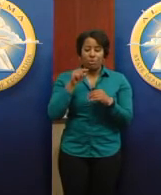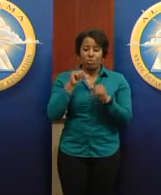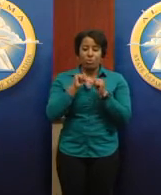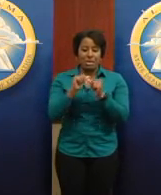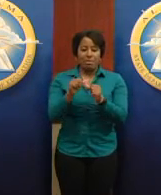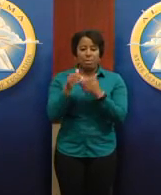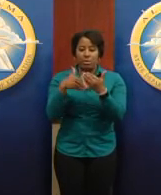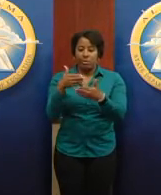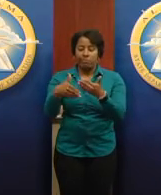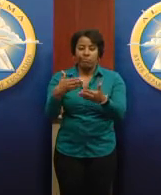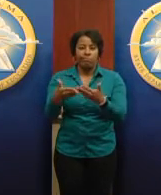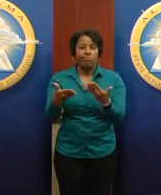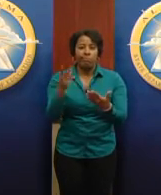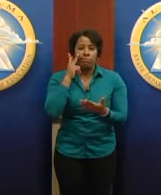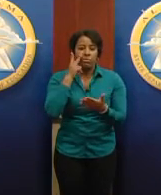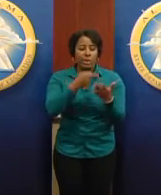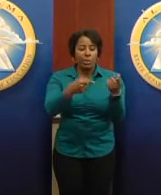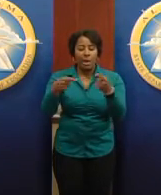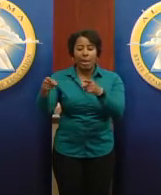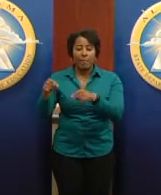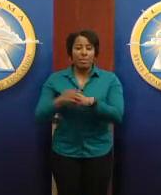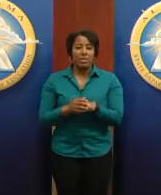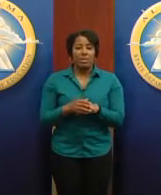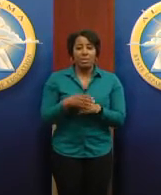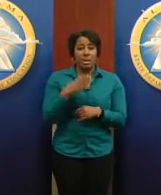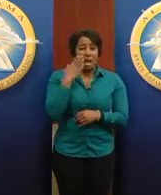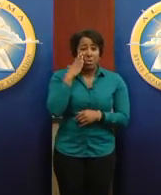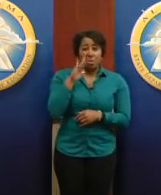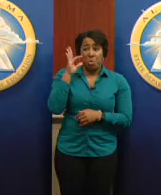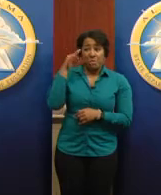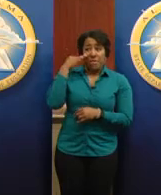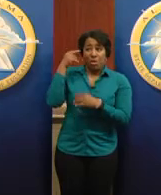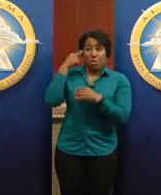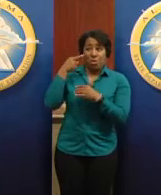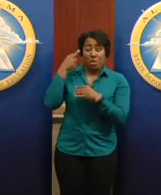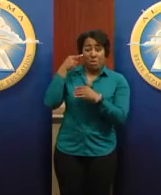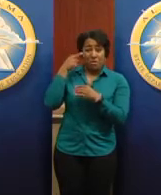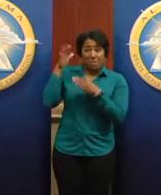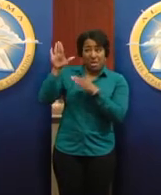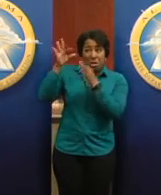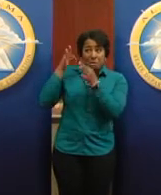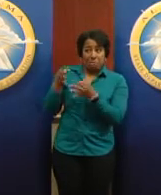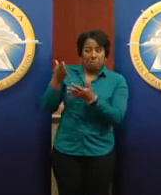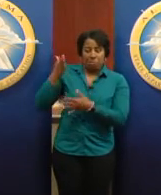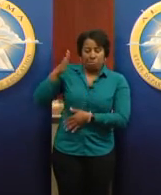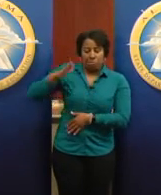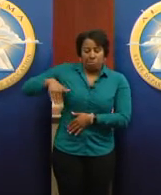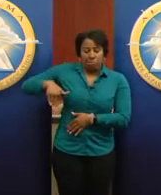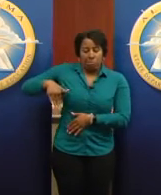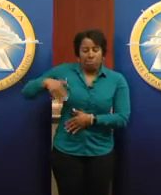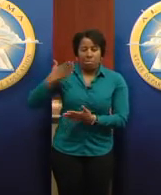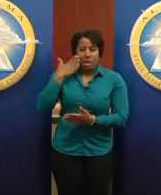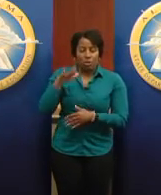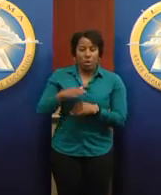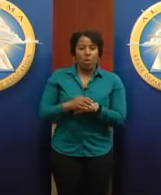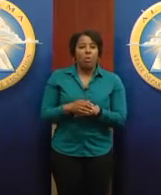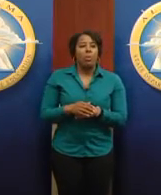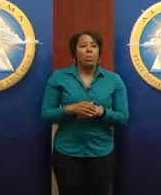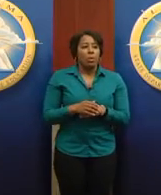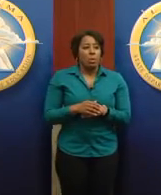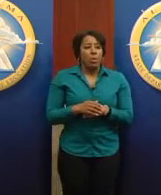not know what the federal government's going to do on that. But again, I know the negotiations are going on, and I know Georgia has